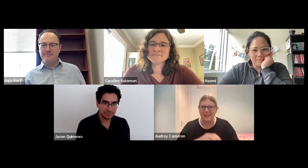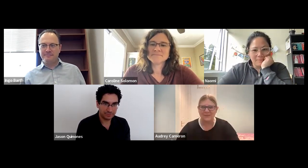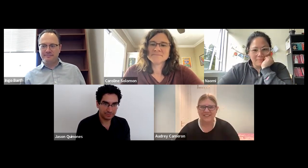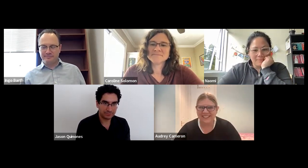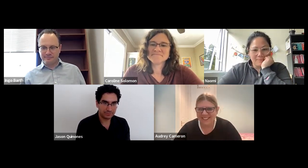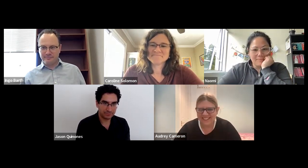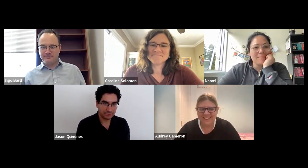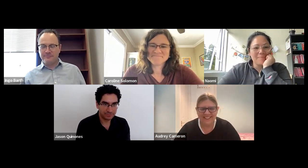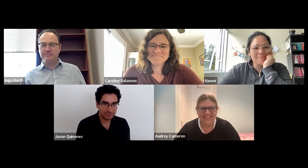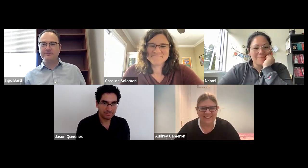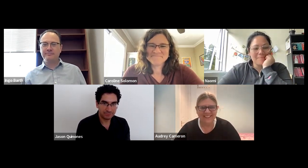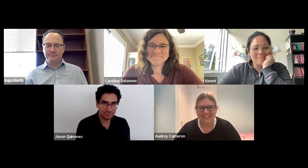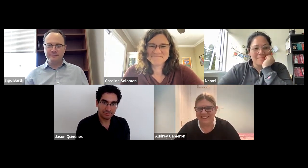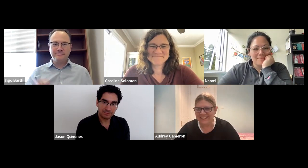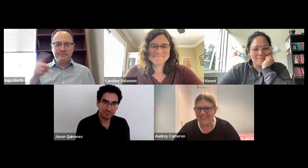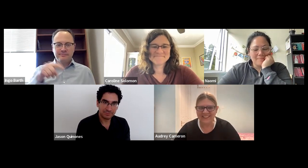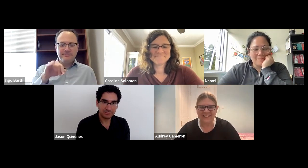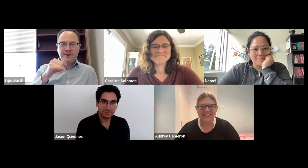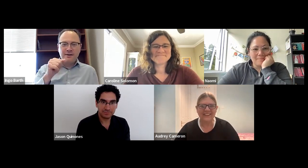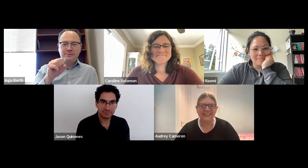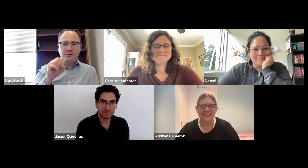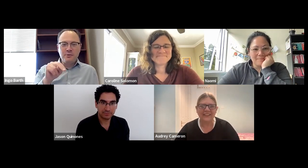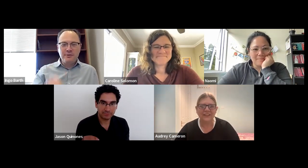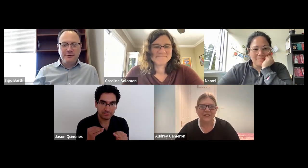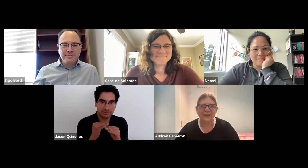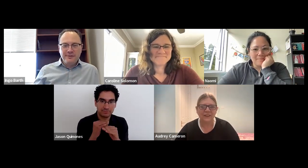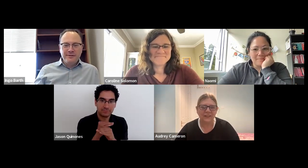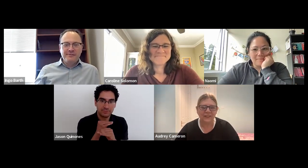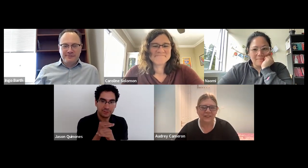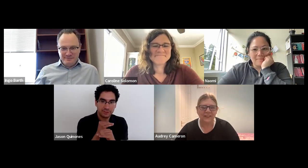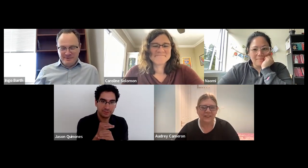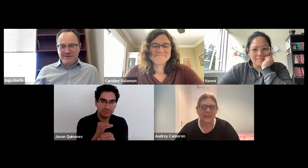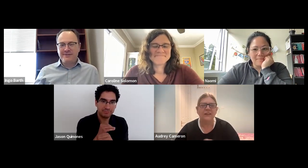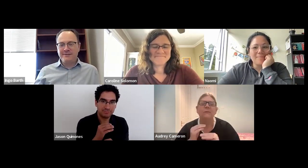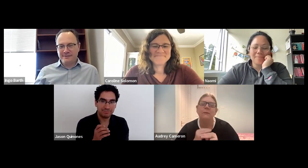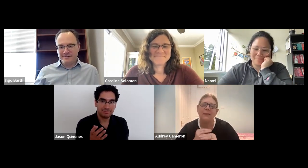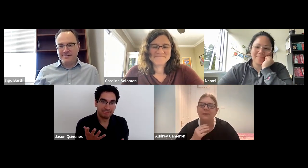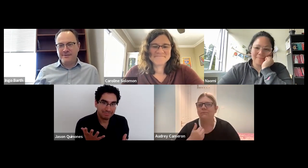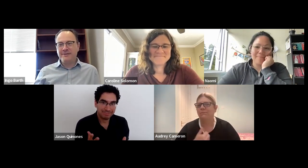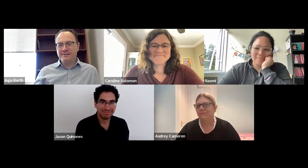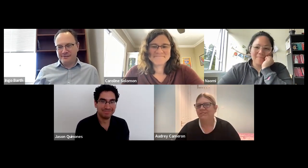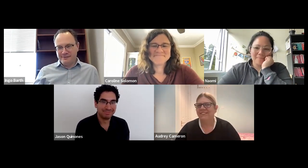So hopefully things will be understandable and clear. And Jason, what did you want to say? Oh, I'm in math,